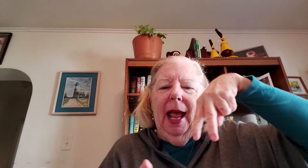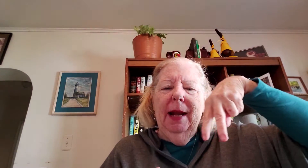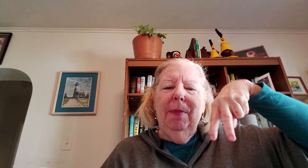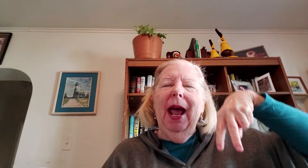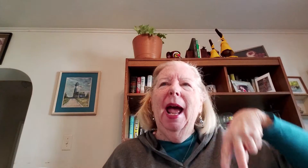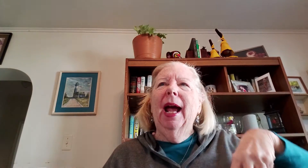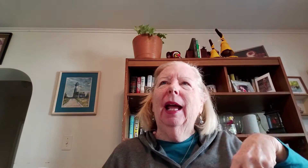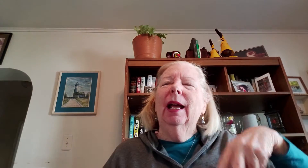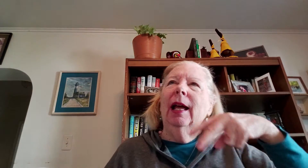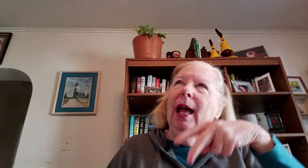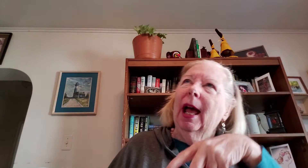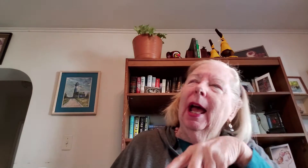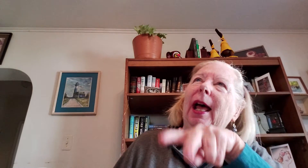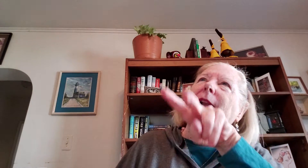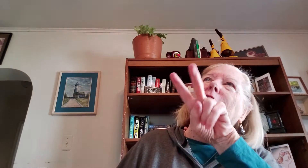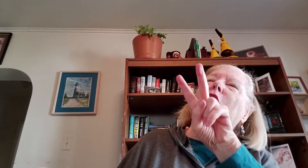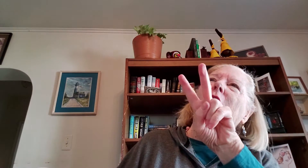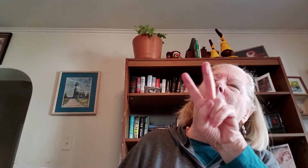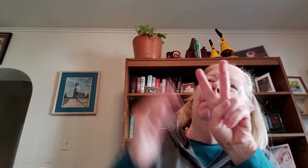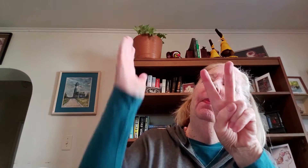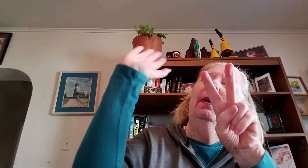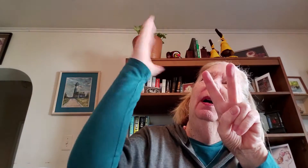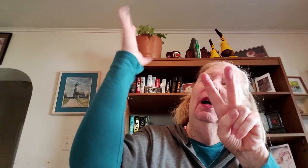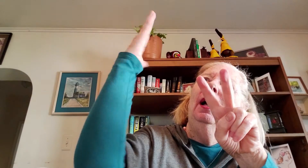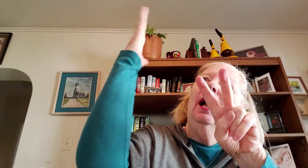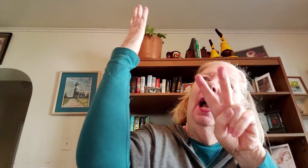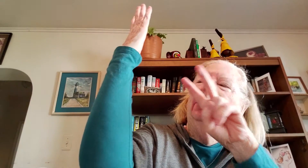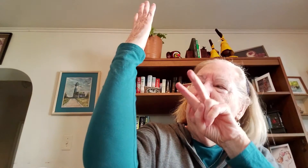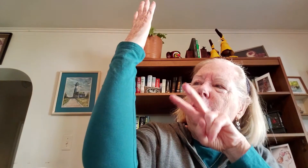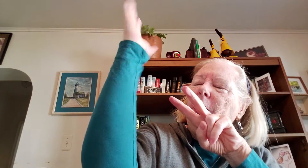stand back and look up at the tree.